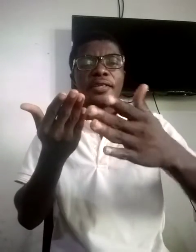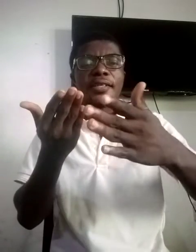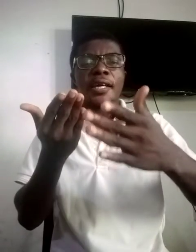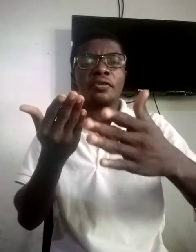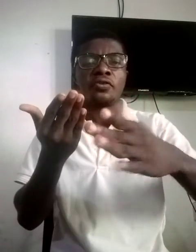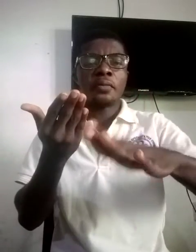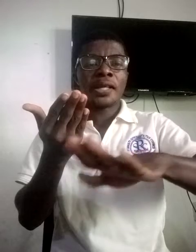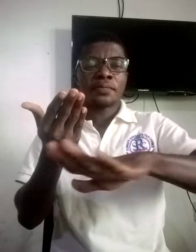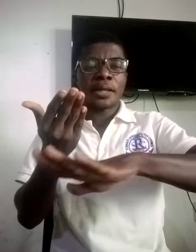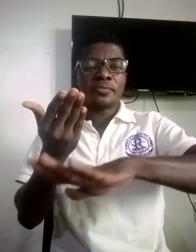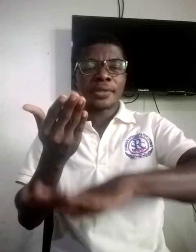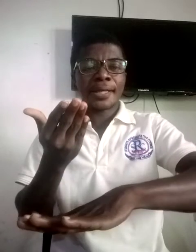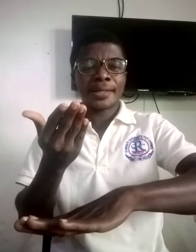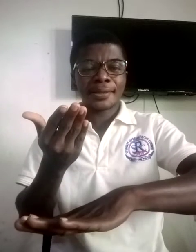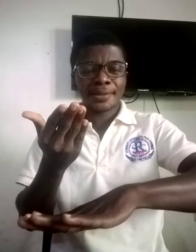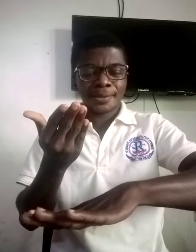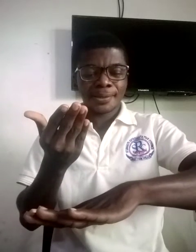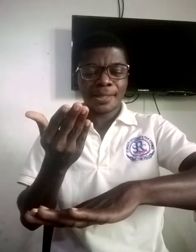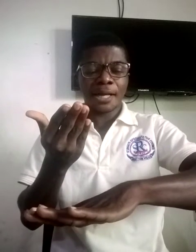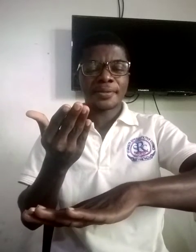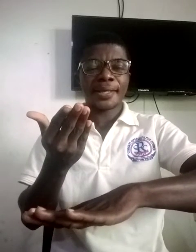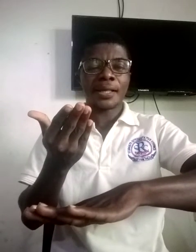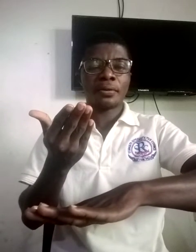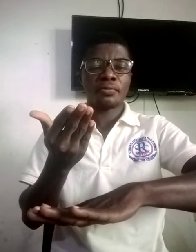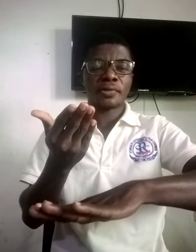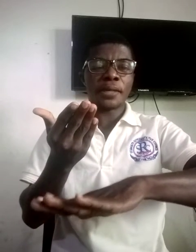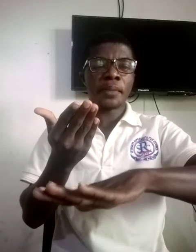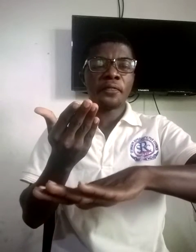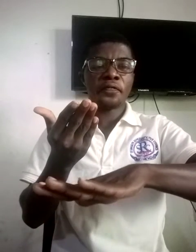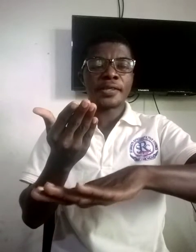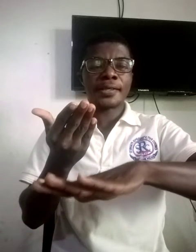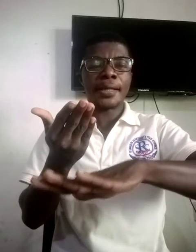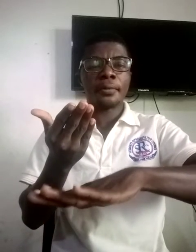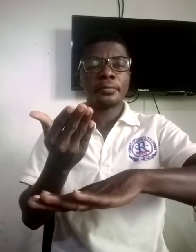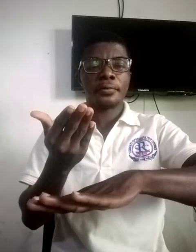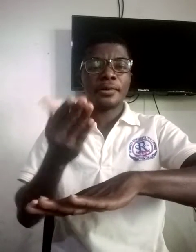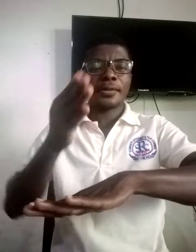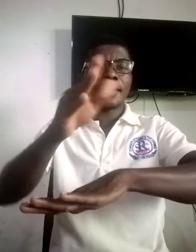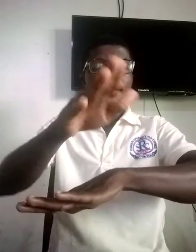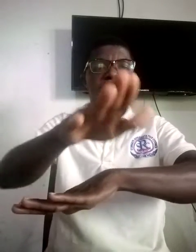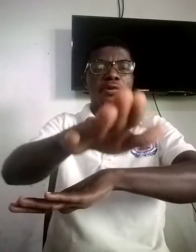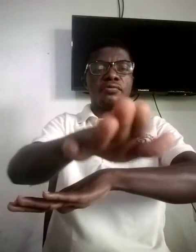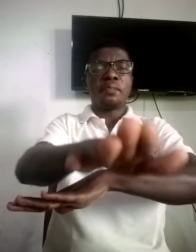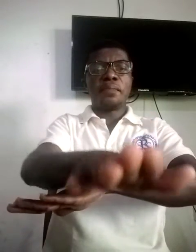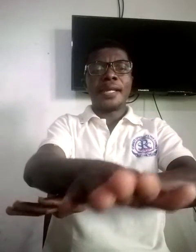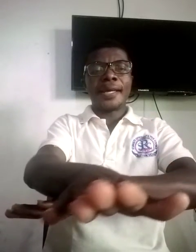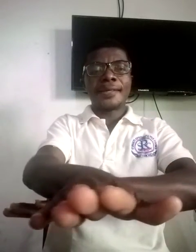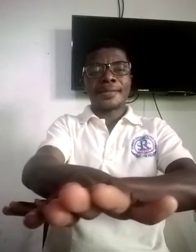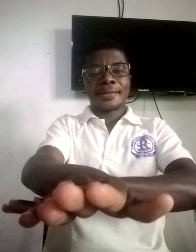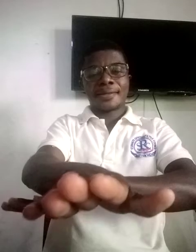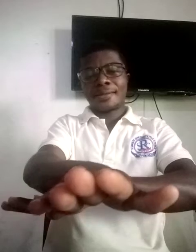the non-dominant palm, you turn it upside down with the palm facing down. Then you place